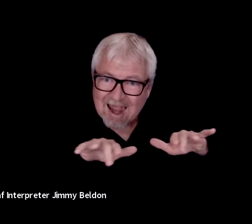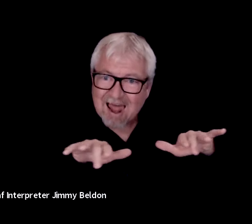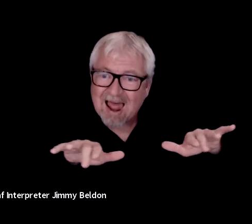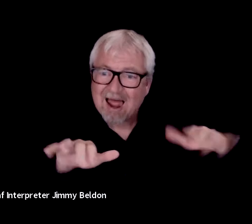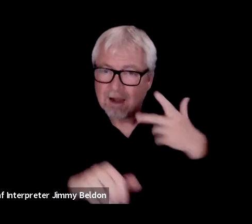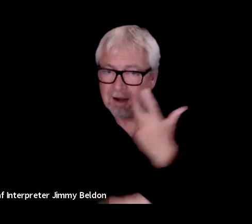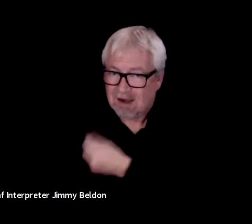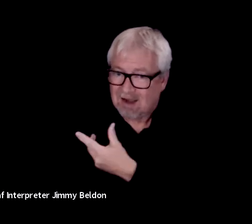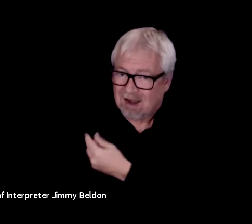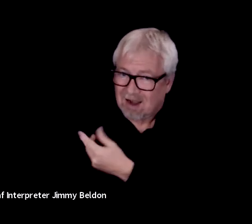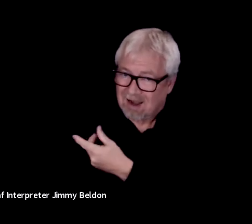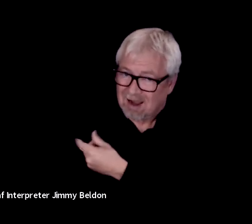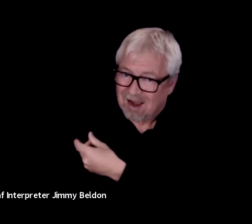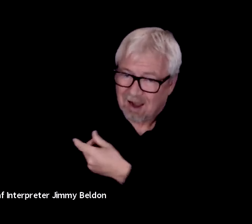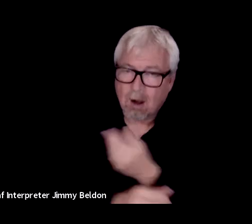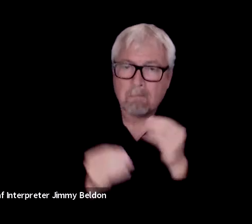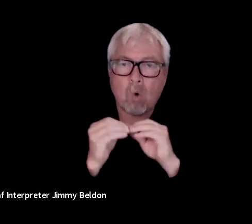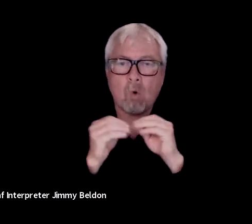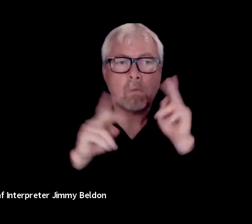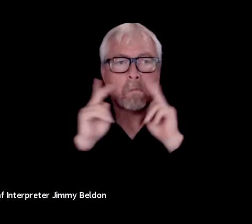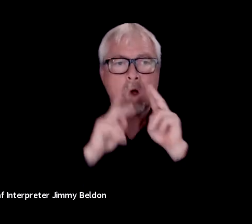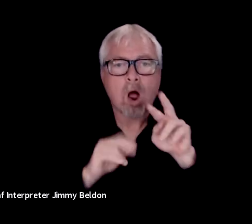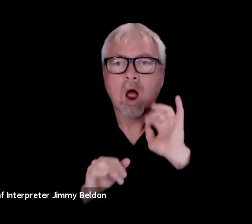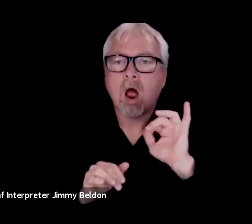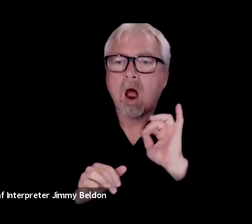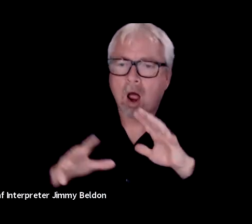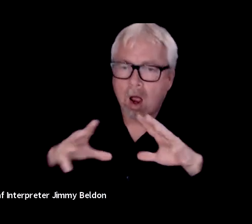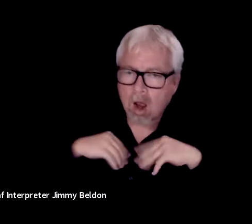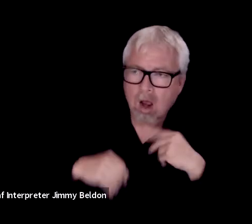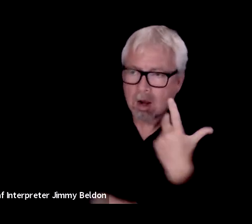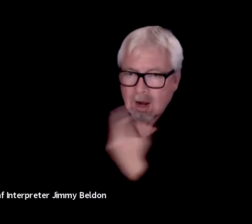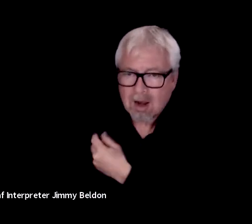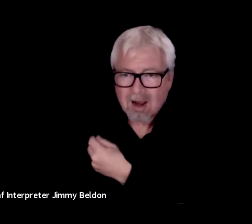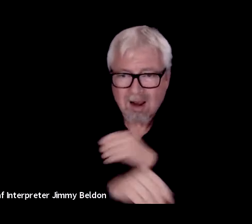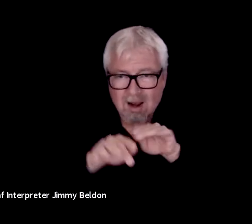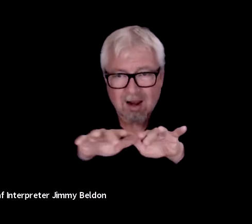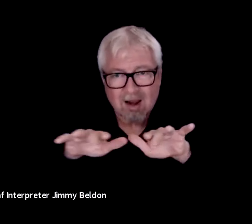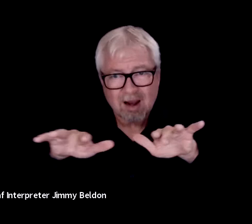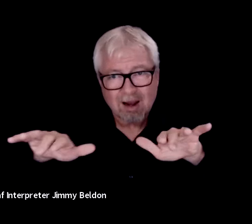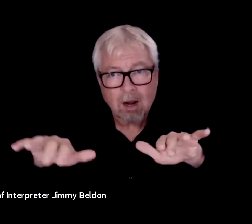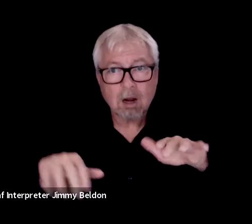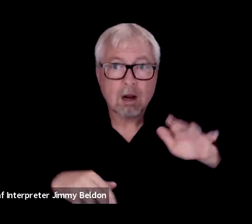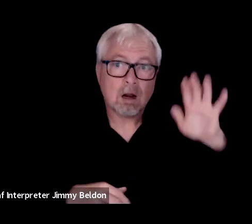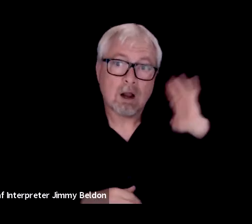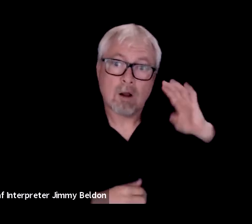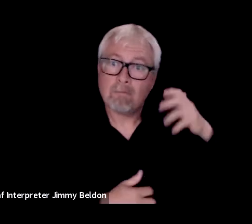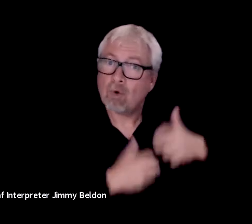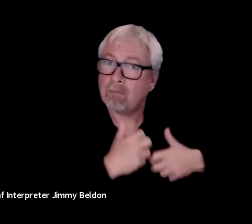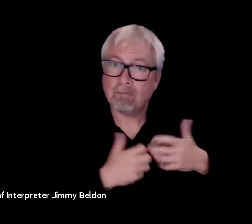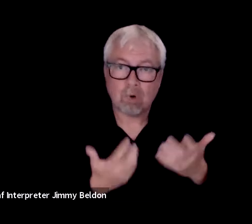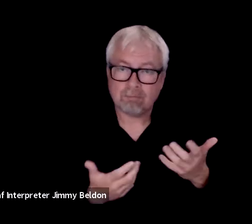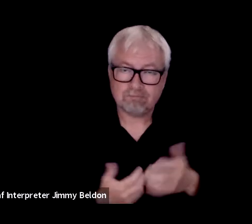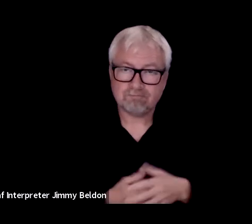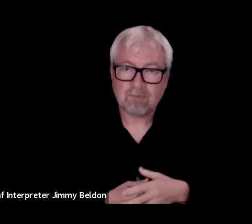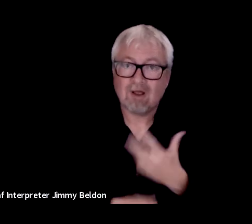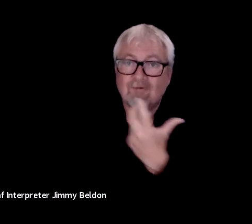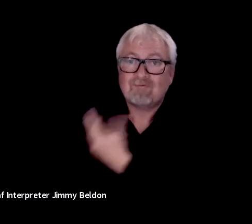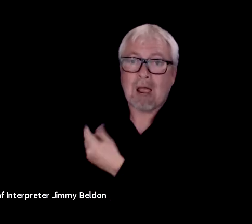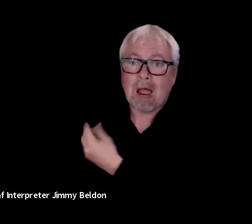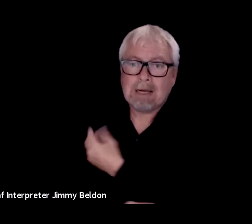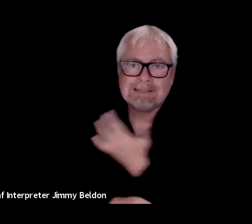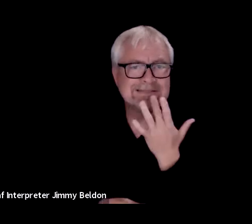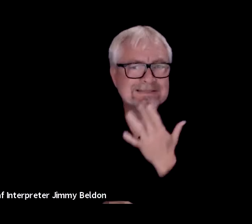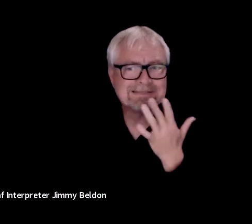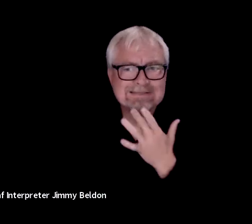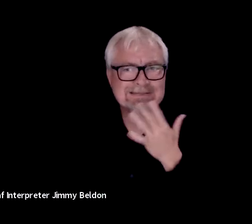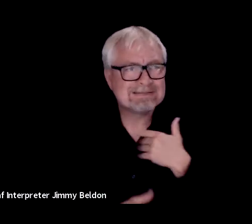about that. With a very limited resource, how do you get it to the people who need it the fastest first? That's really